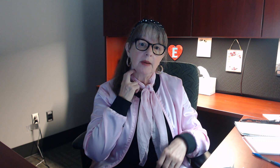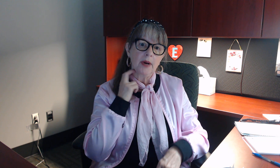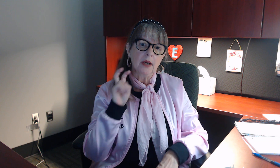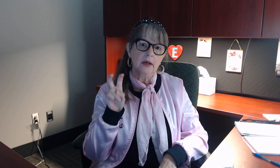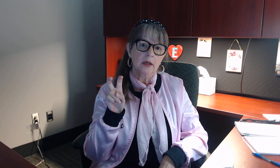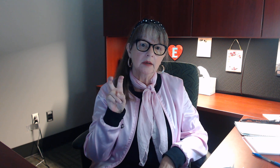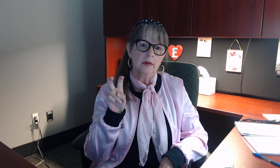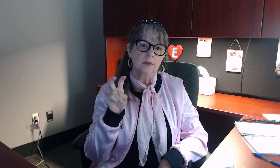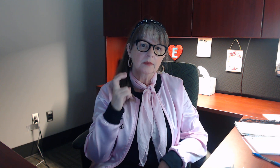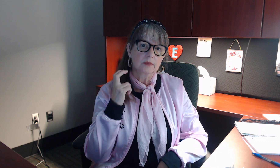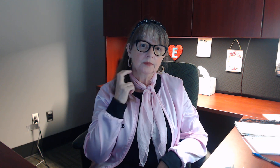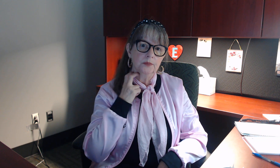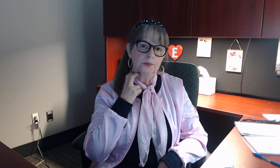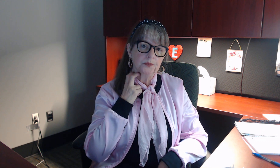Vampire.